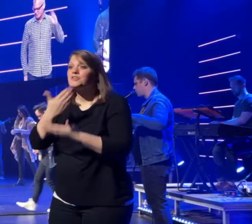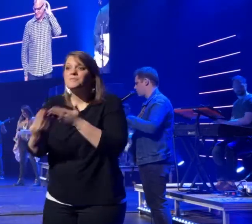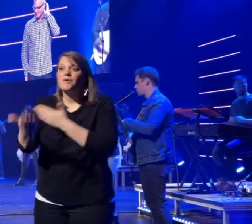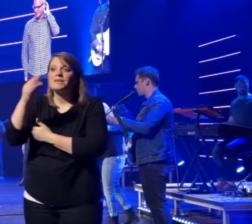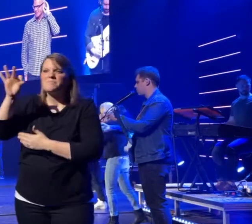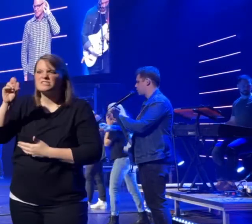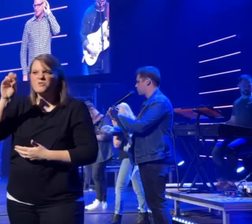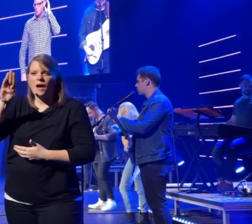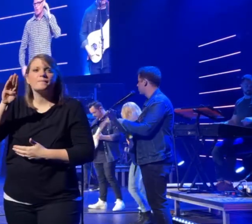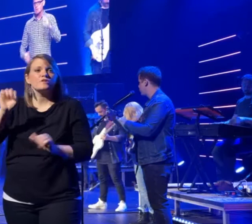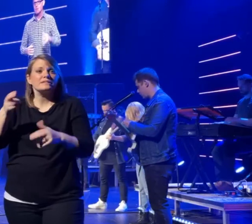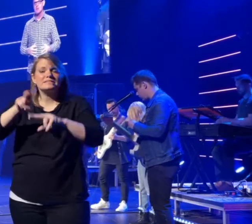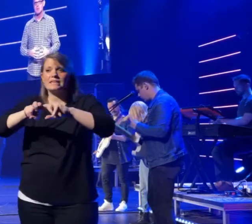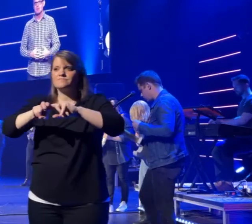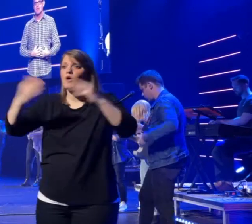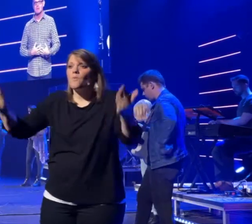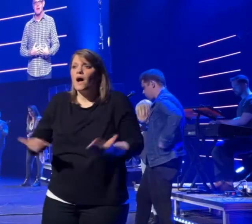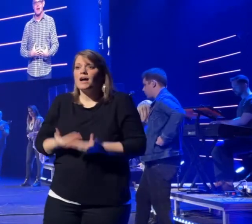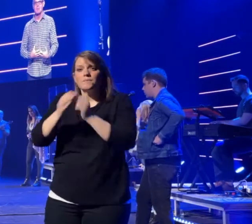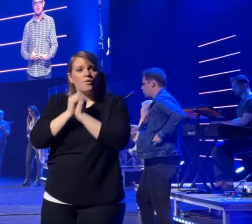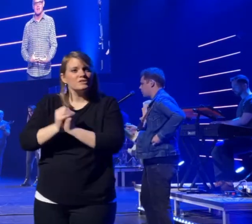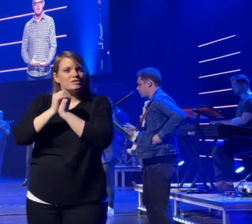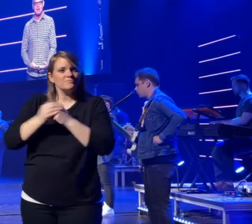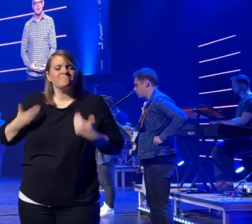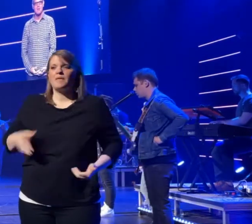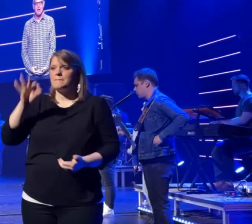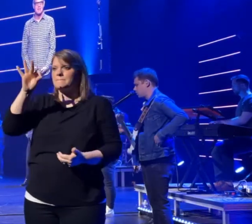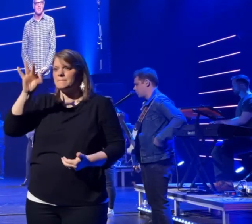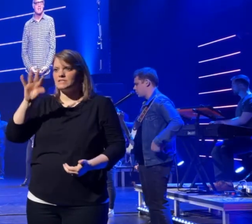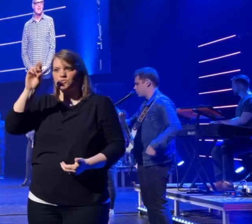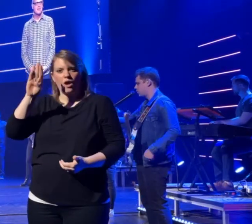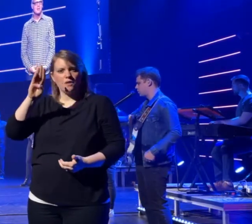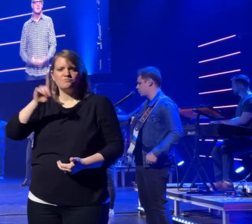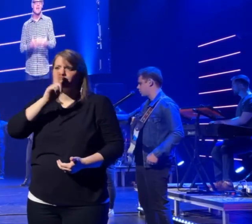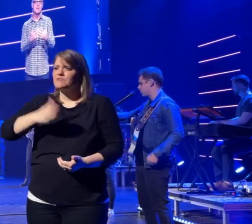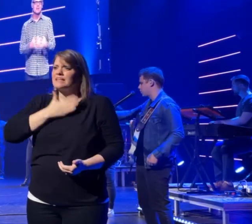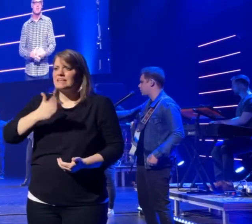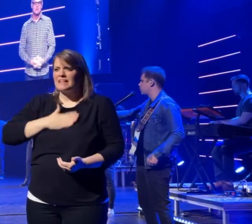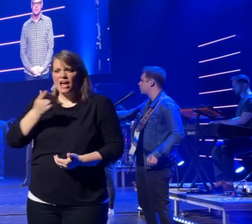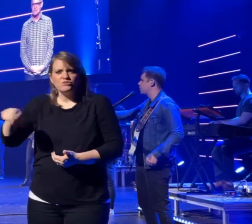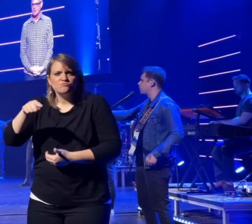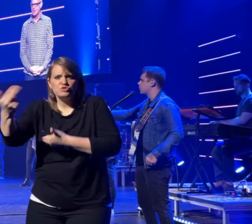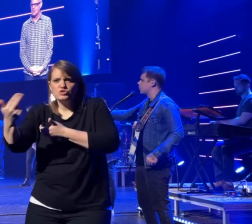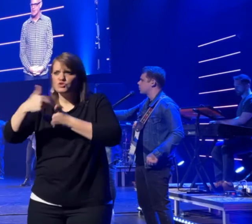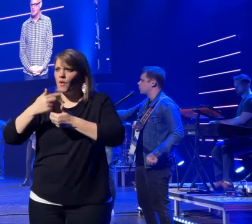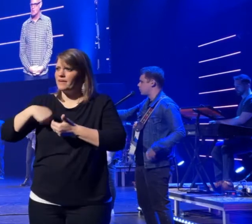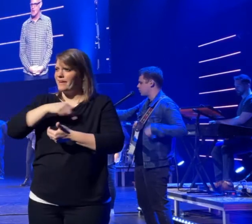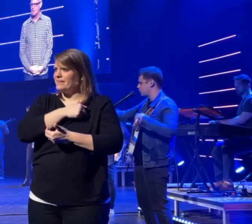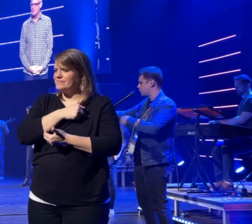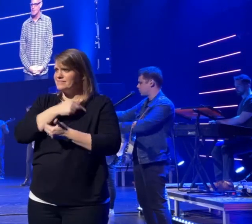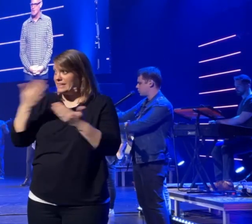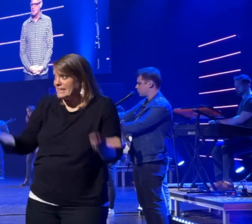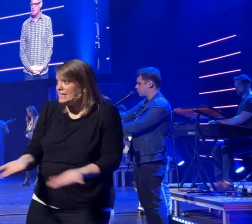seated. Welcome to worship. Pastor Rob, glad that you are here with us in this room today, and those of you listening online as